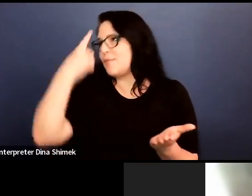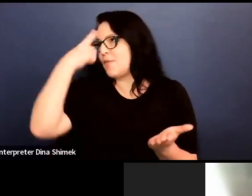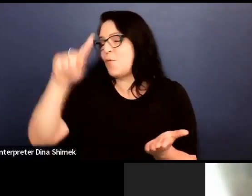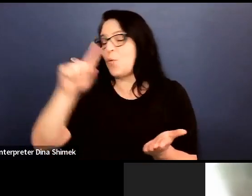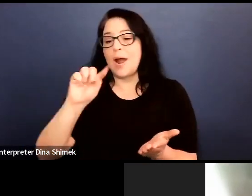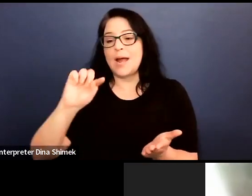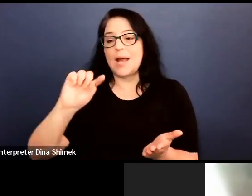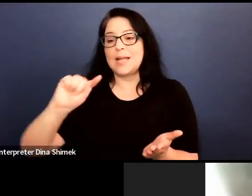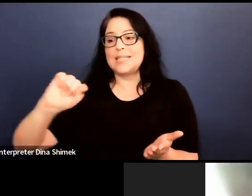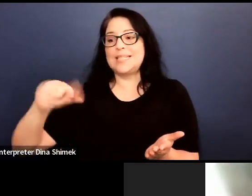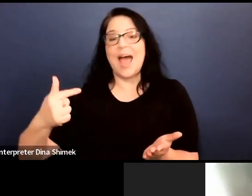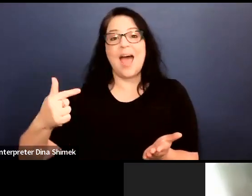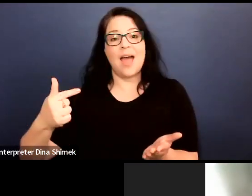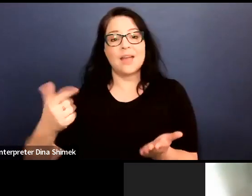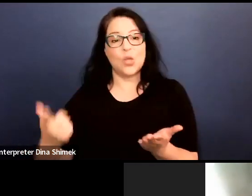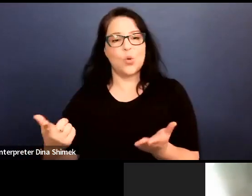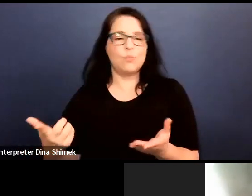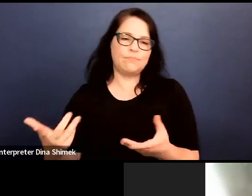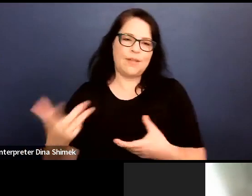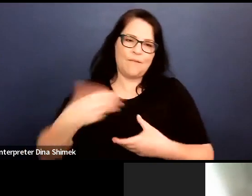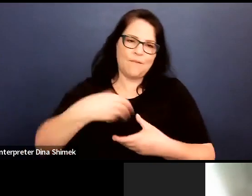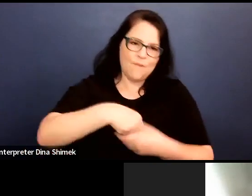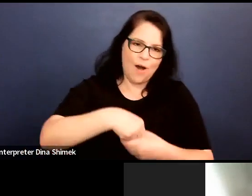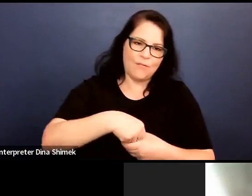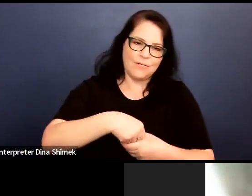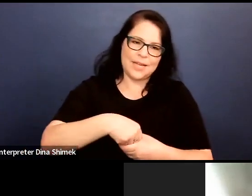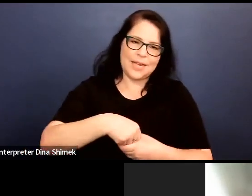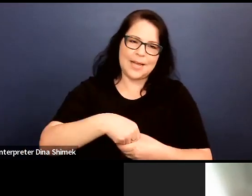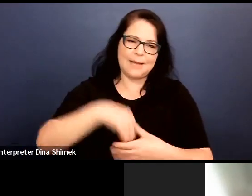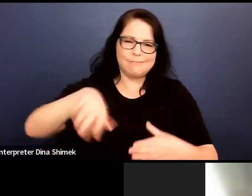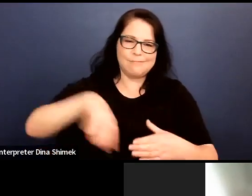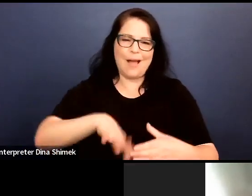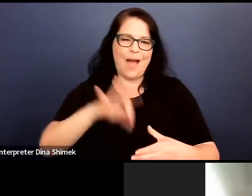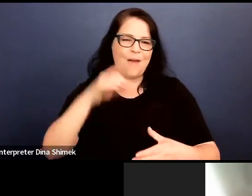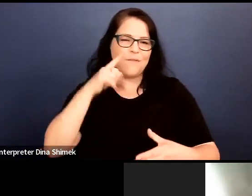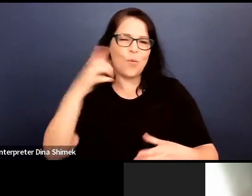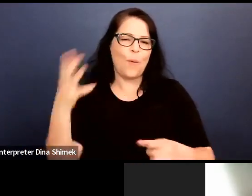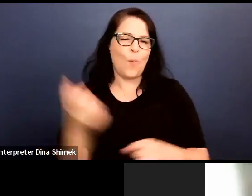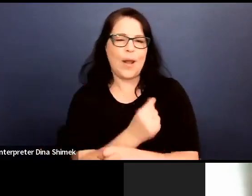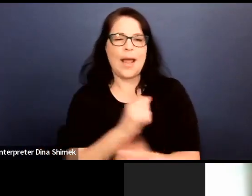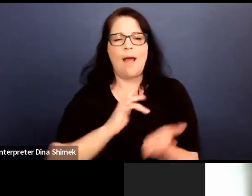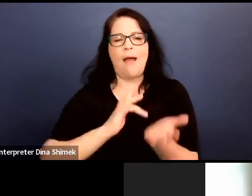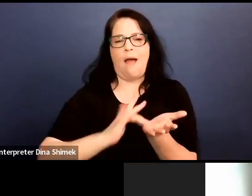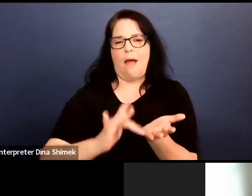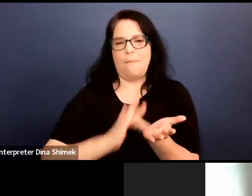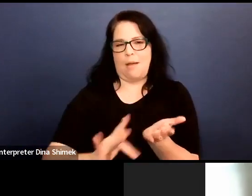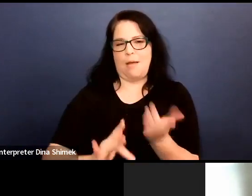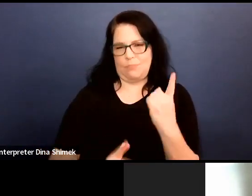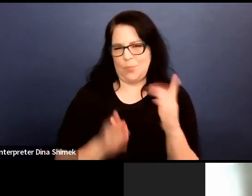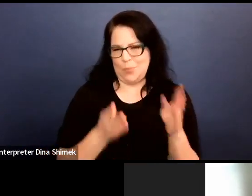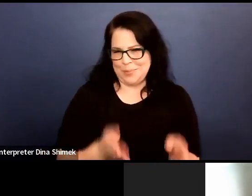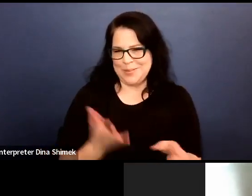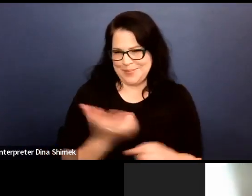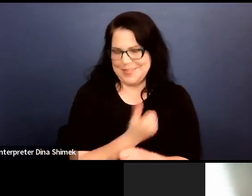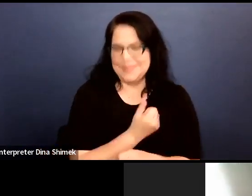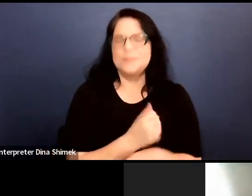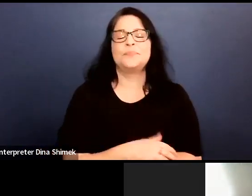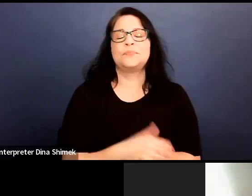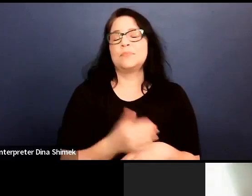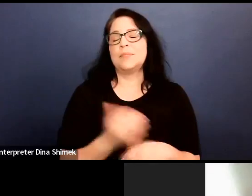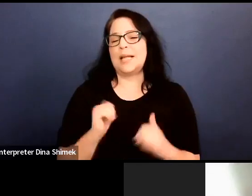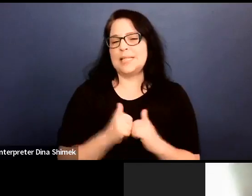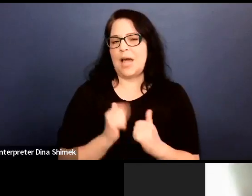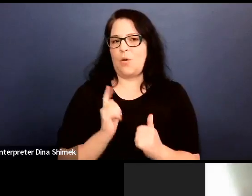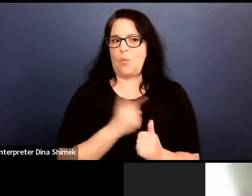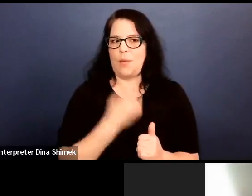you'll be able to be entered into winning an iPad. So just some of the things we're doing, trying to give back.